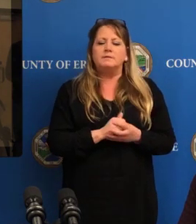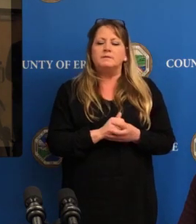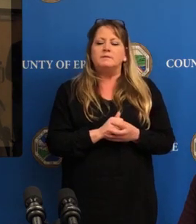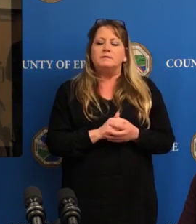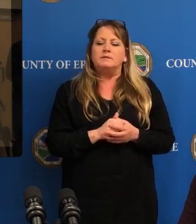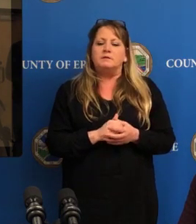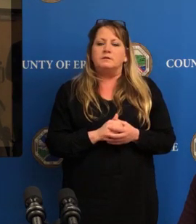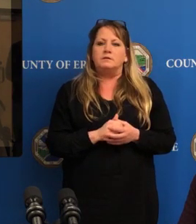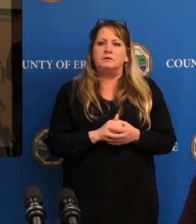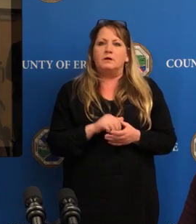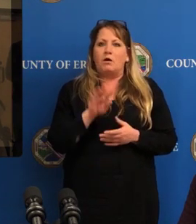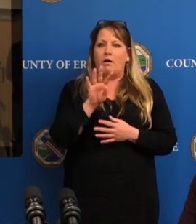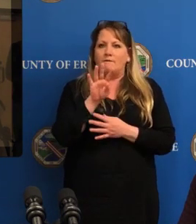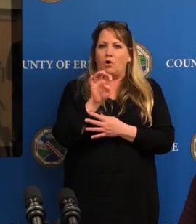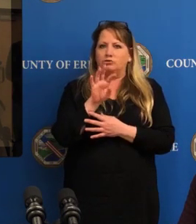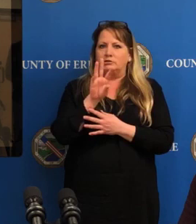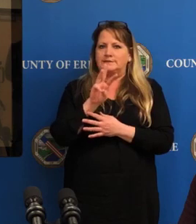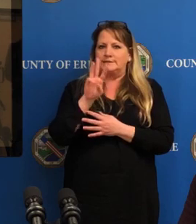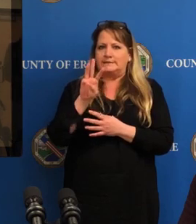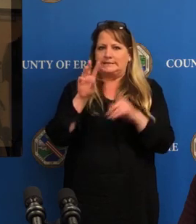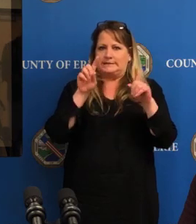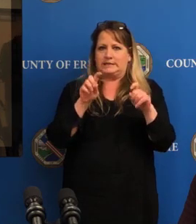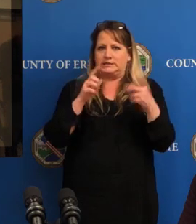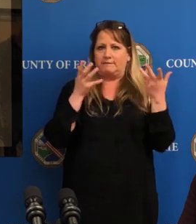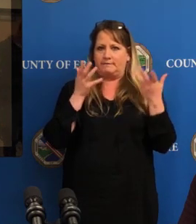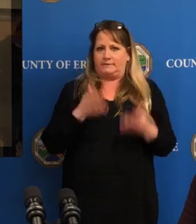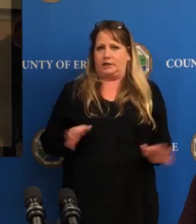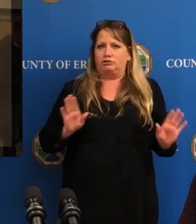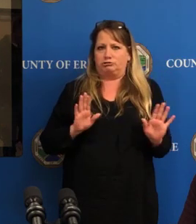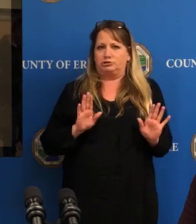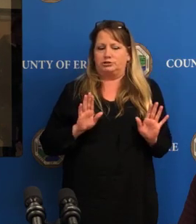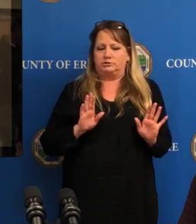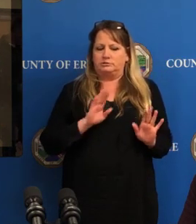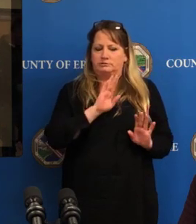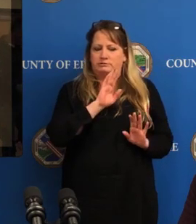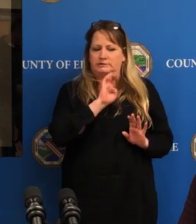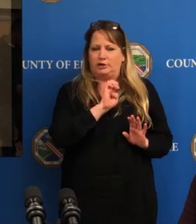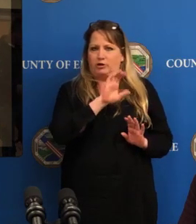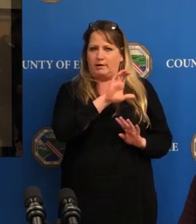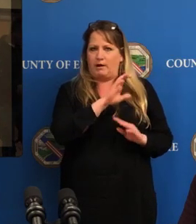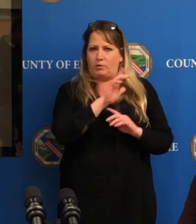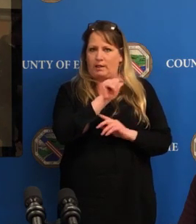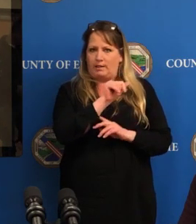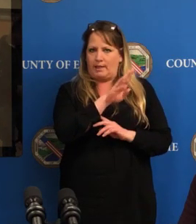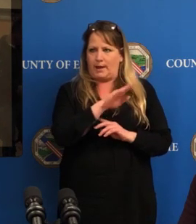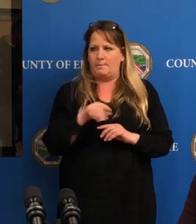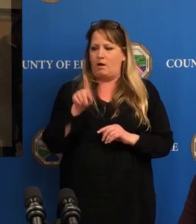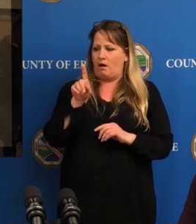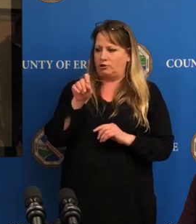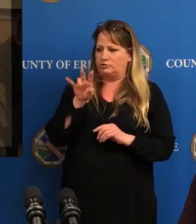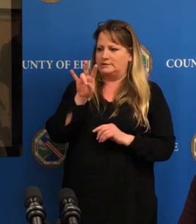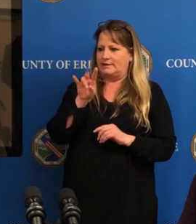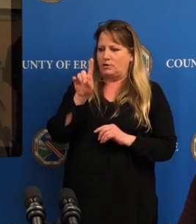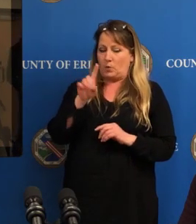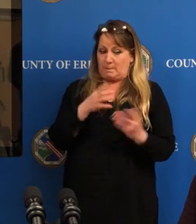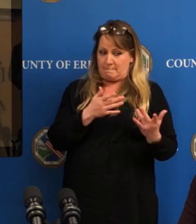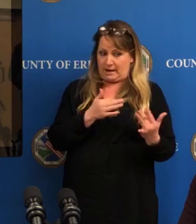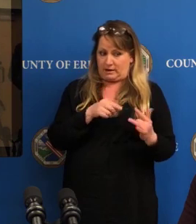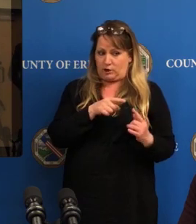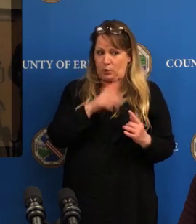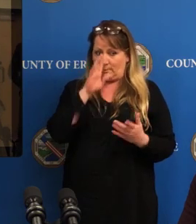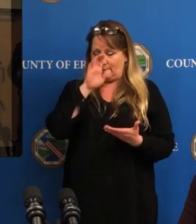have 466 tests that have been completed at the Erie County lab, another 171 pending. You believe